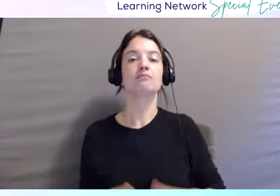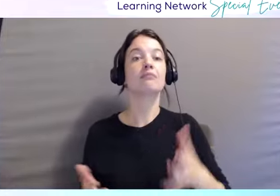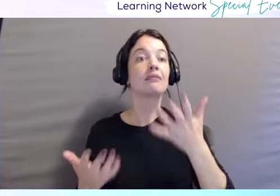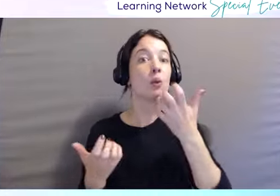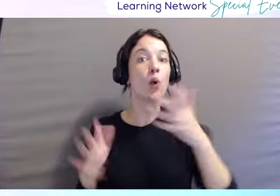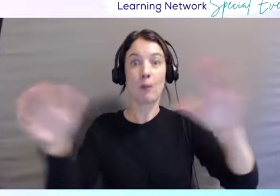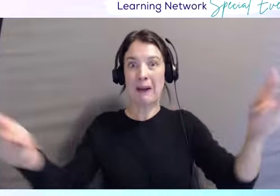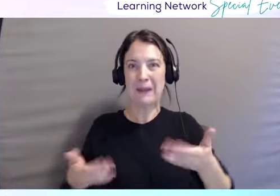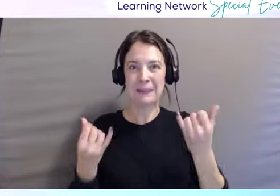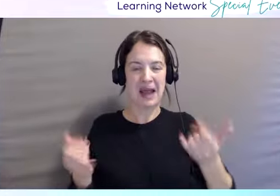Greaves.